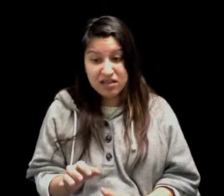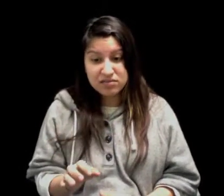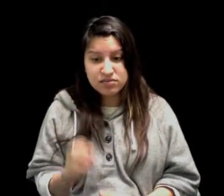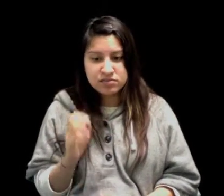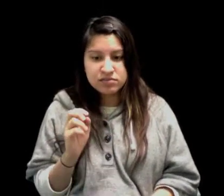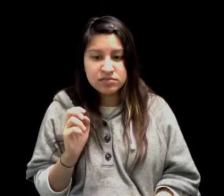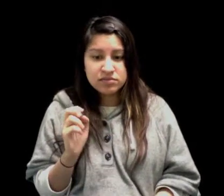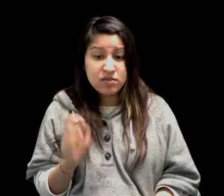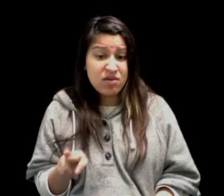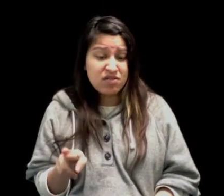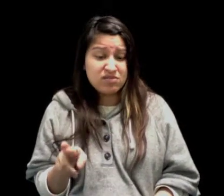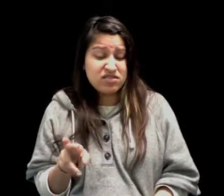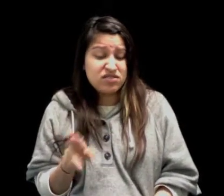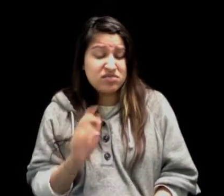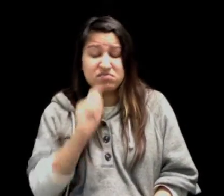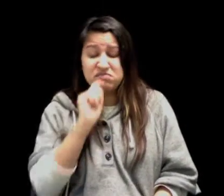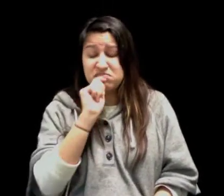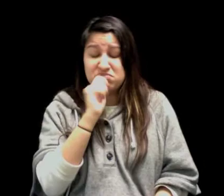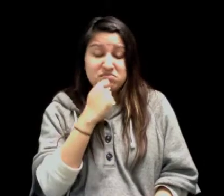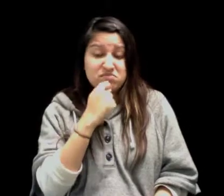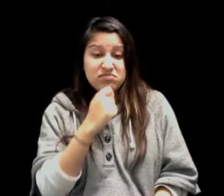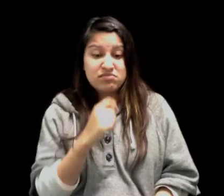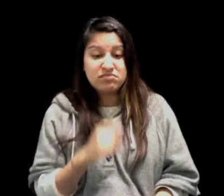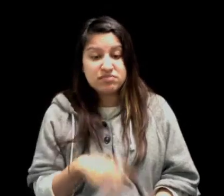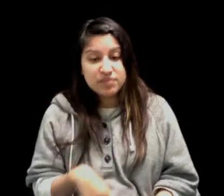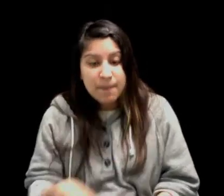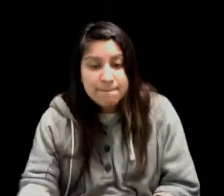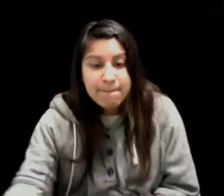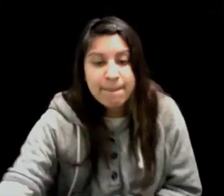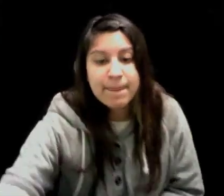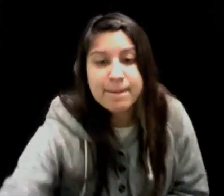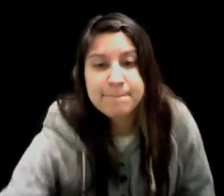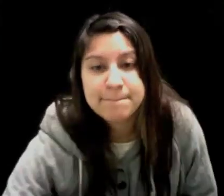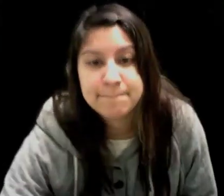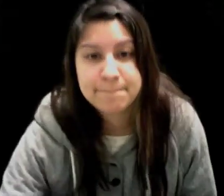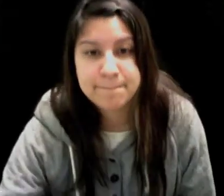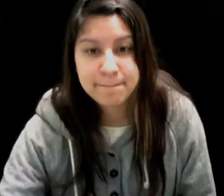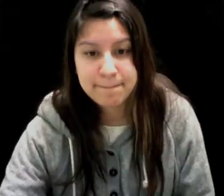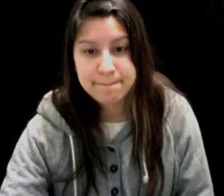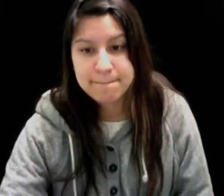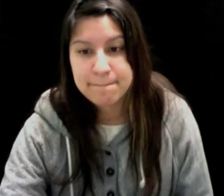Throughout the discussion,